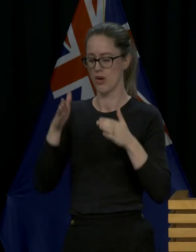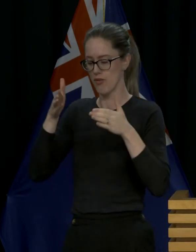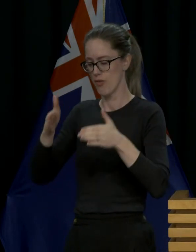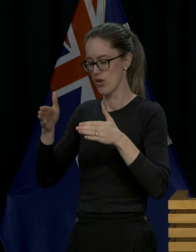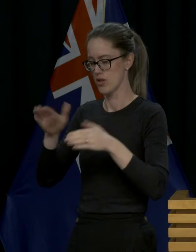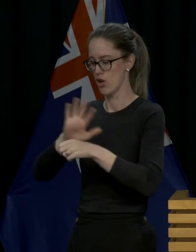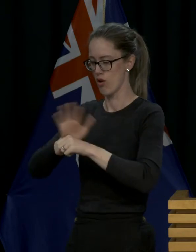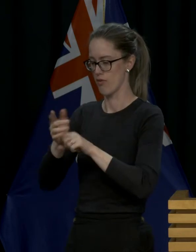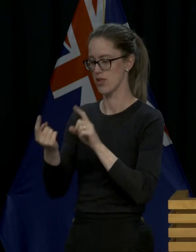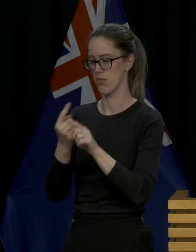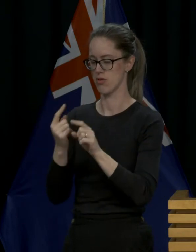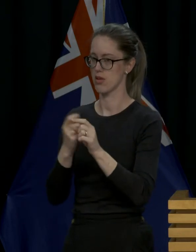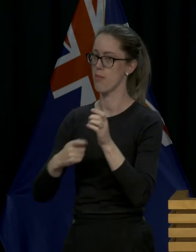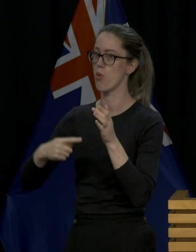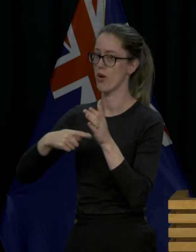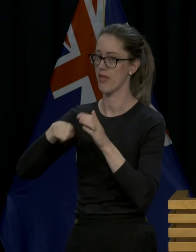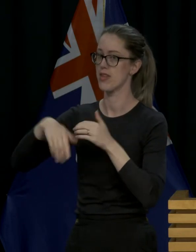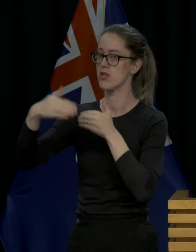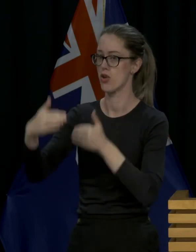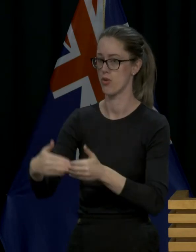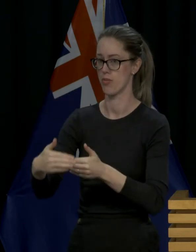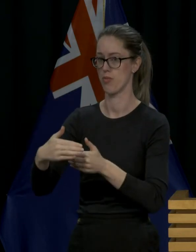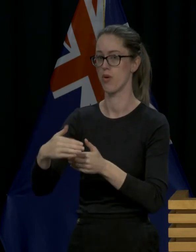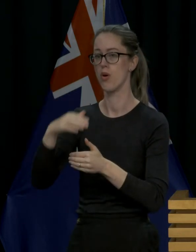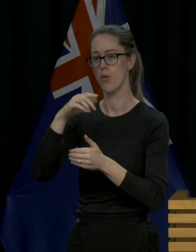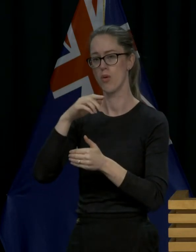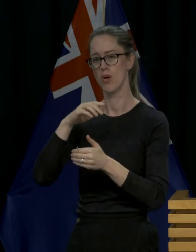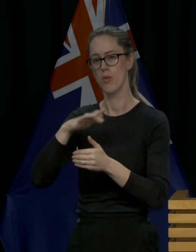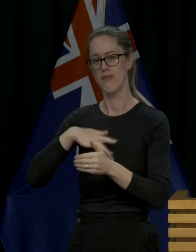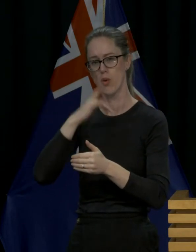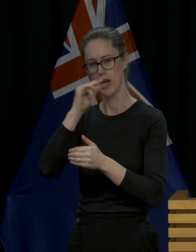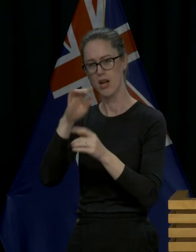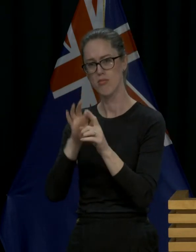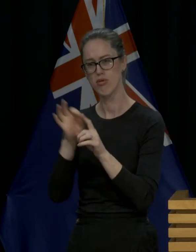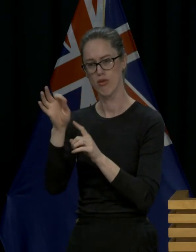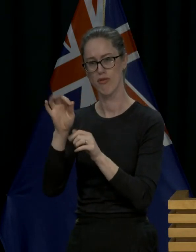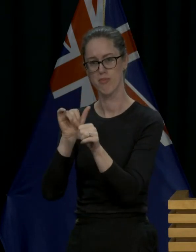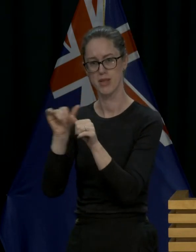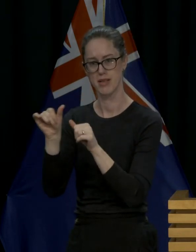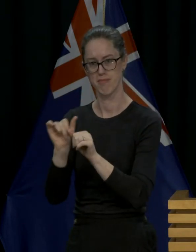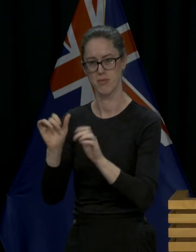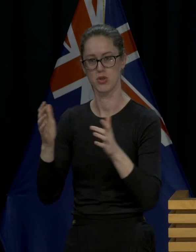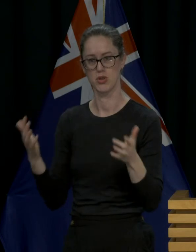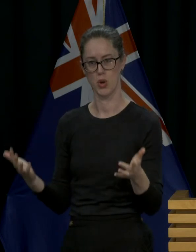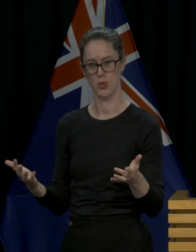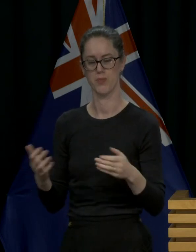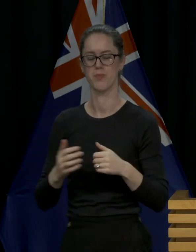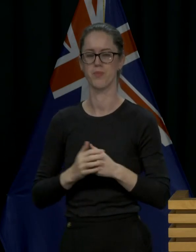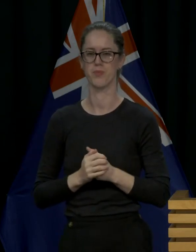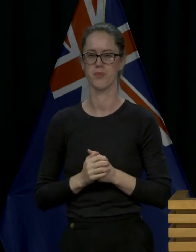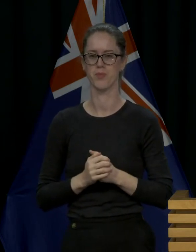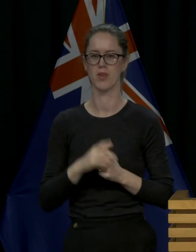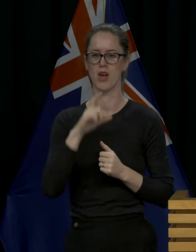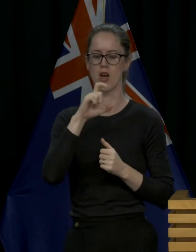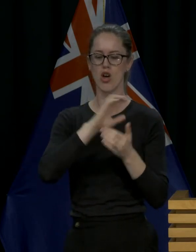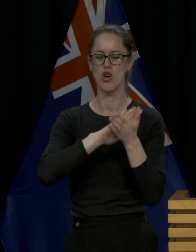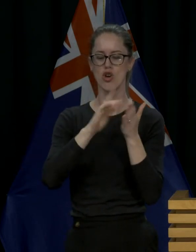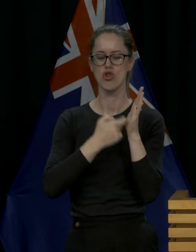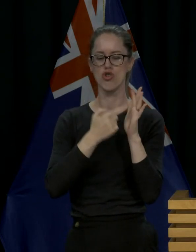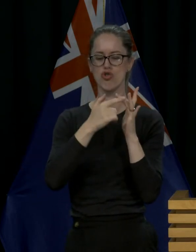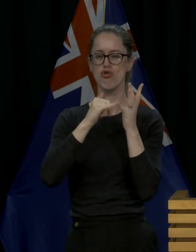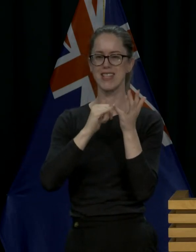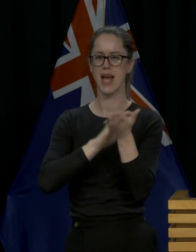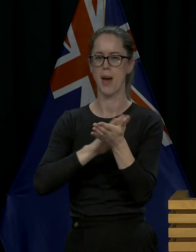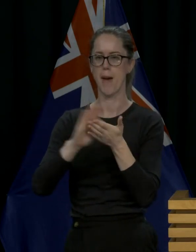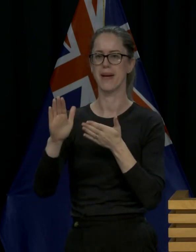term, and there are ways we believe we can improve our response even further. Chris Hipkins picks up the